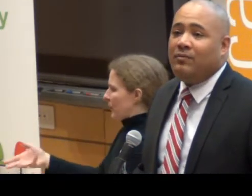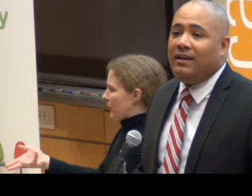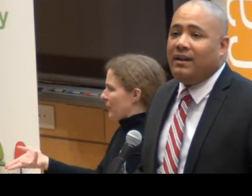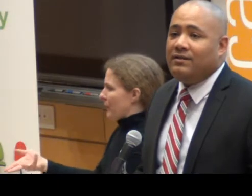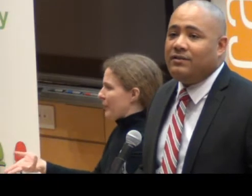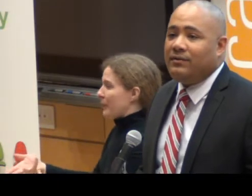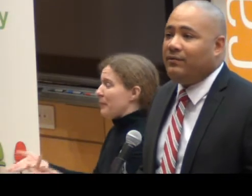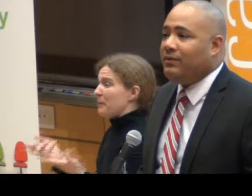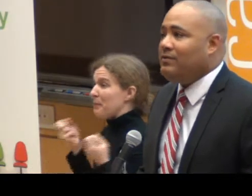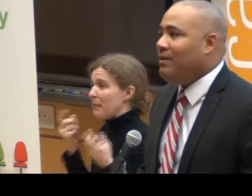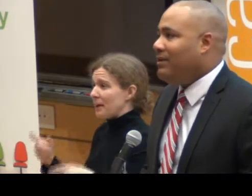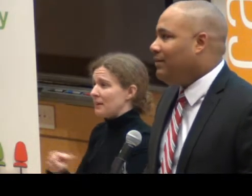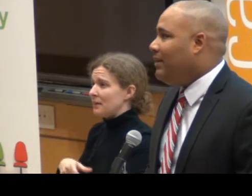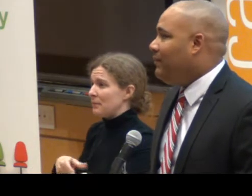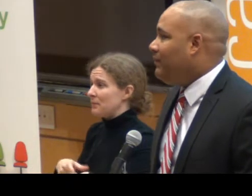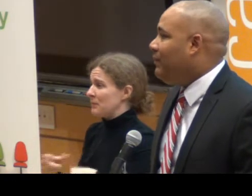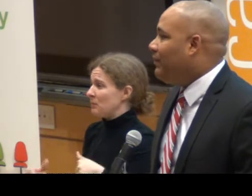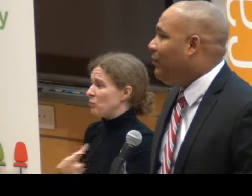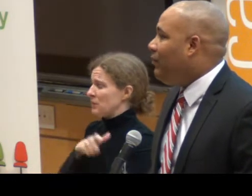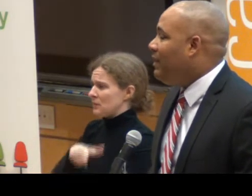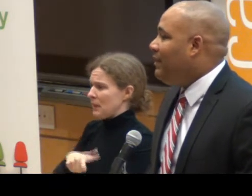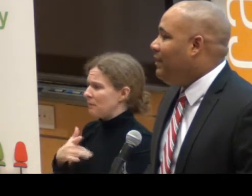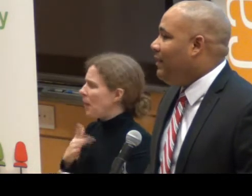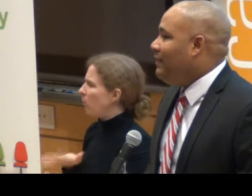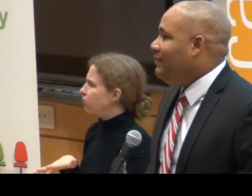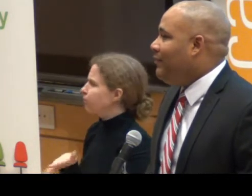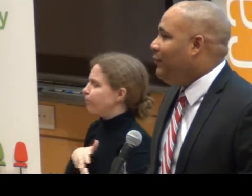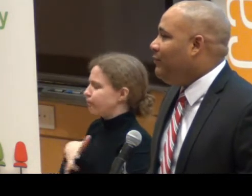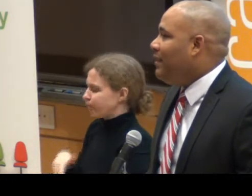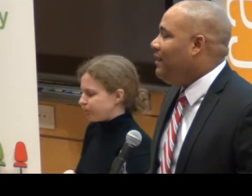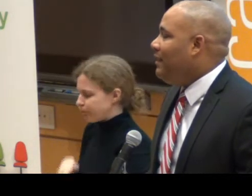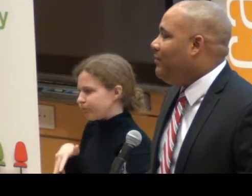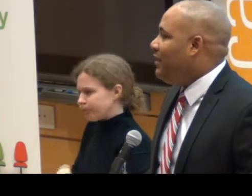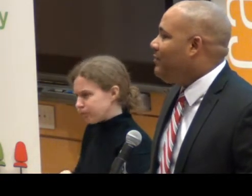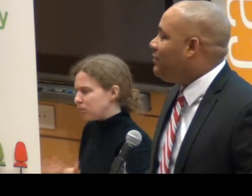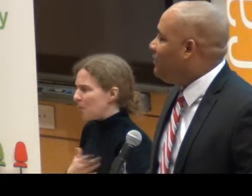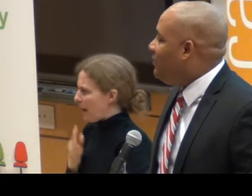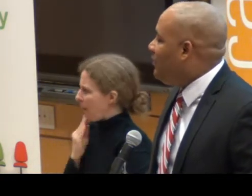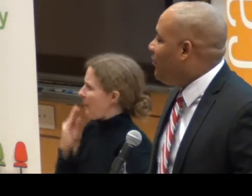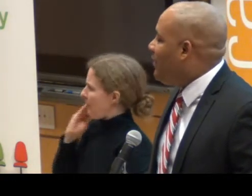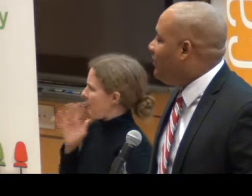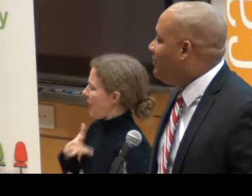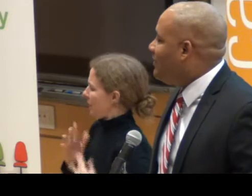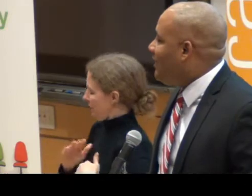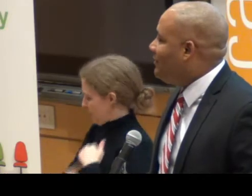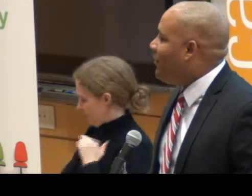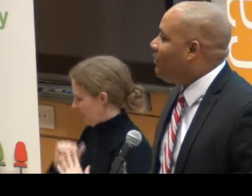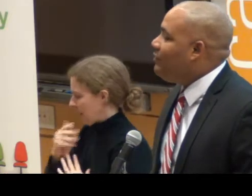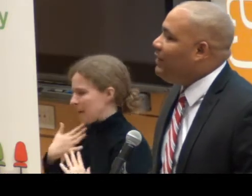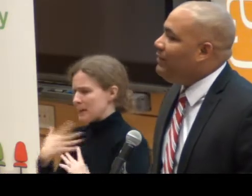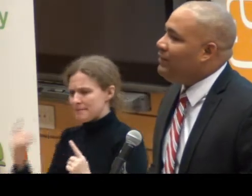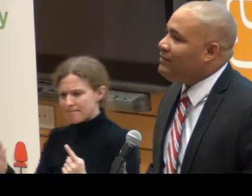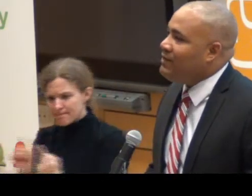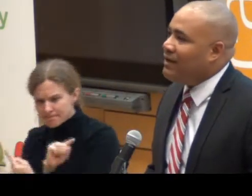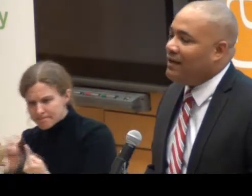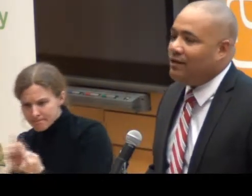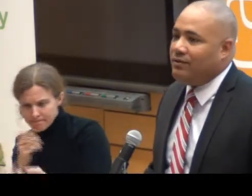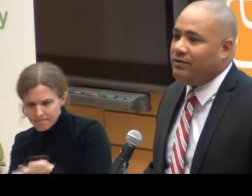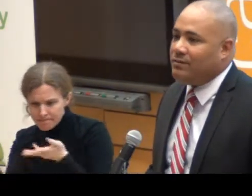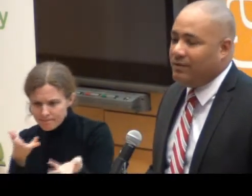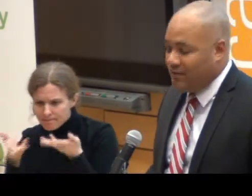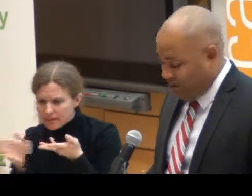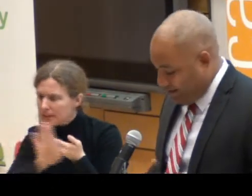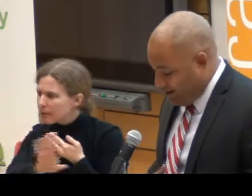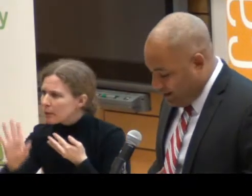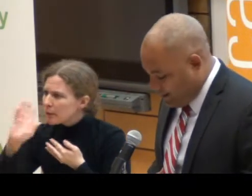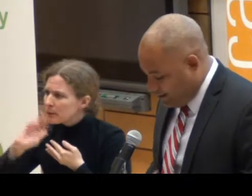and in so many cases, for the first time in their life, they feel at home. And for me, being able to go out and talk to people and hear